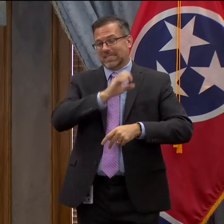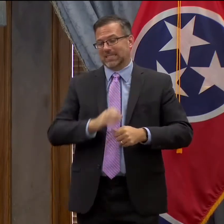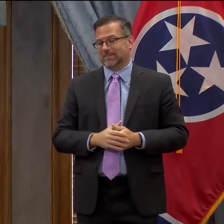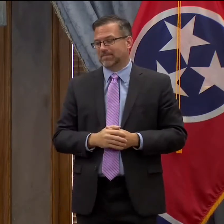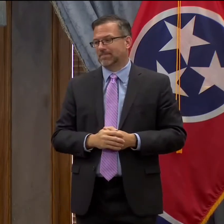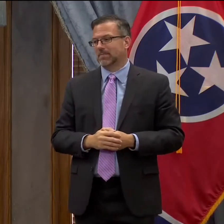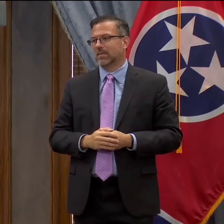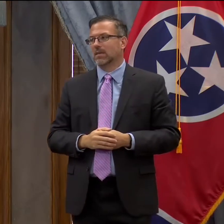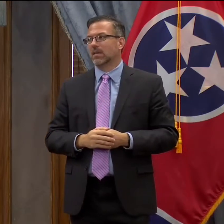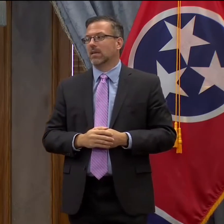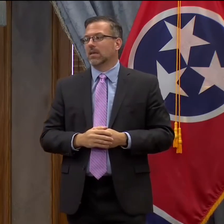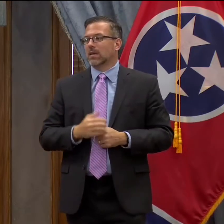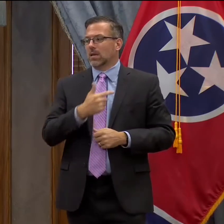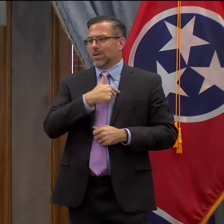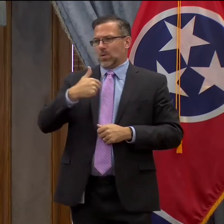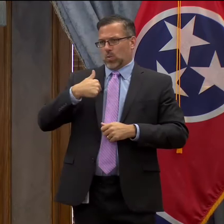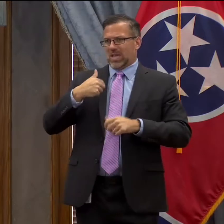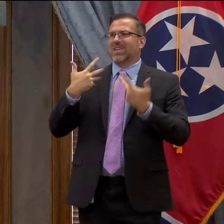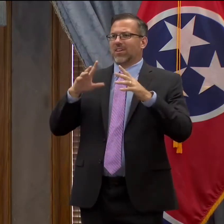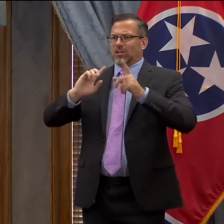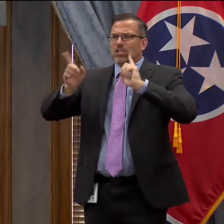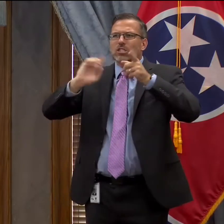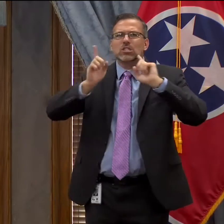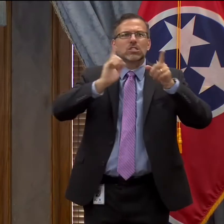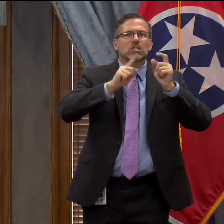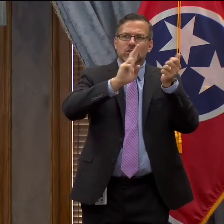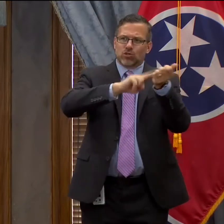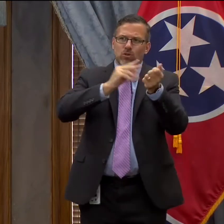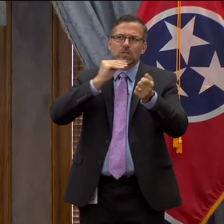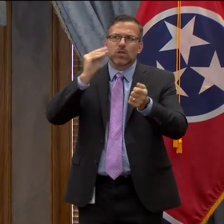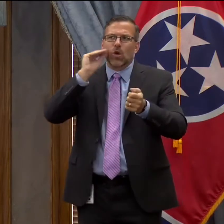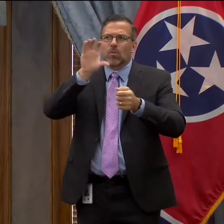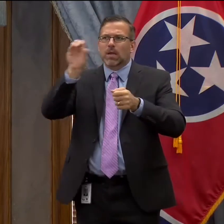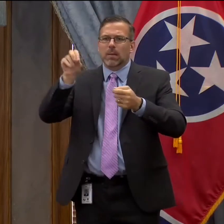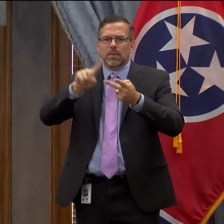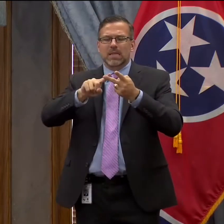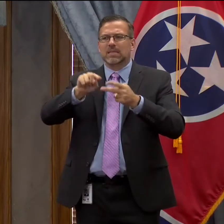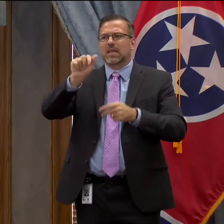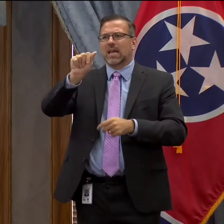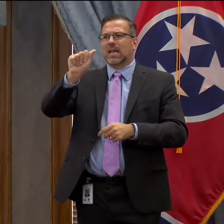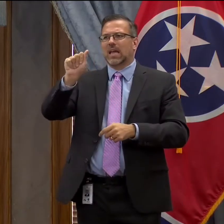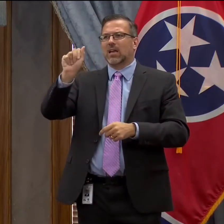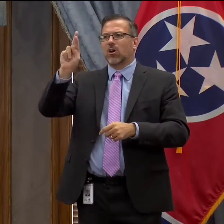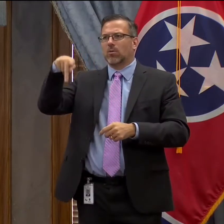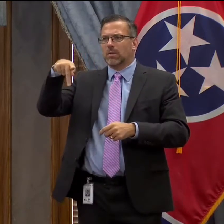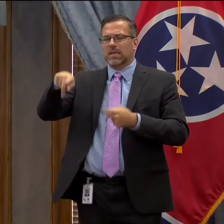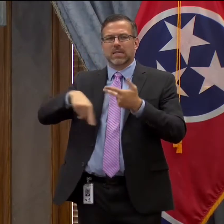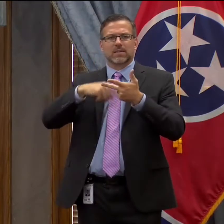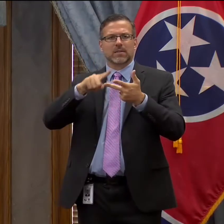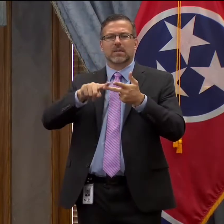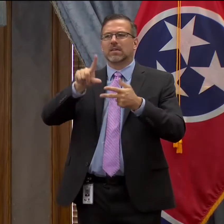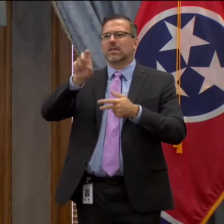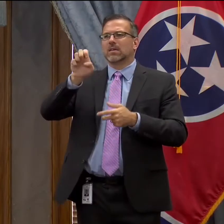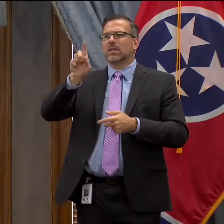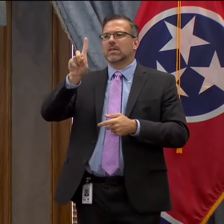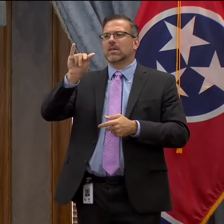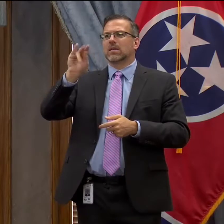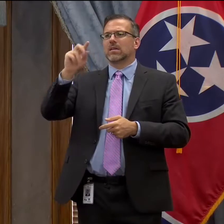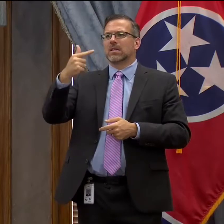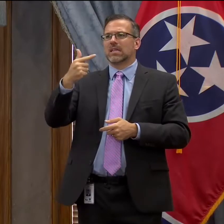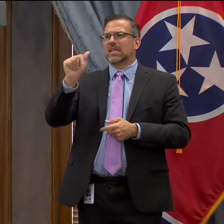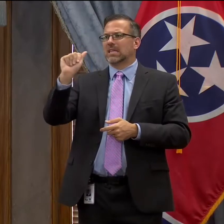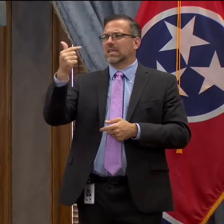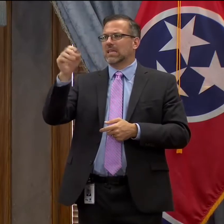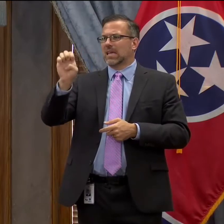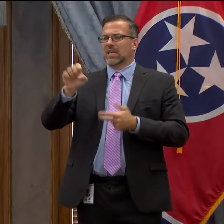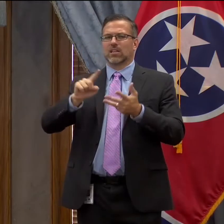Through engagement with stakeholders and partners, including nursing home providers, AARP, Leading Age, Tennessee Healthcare